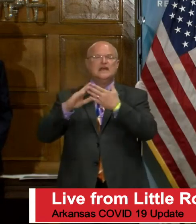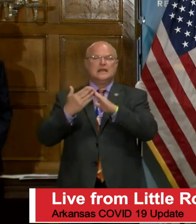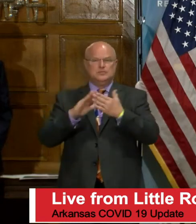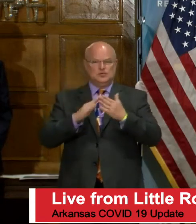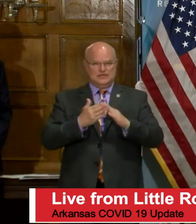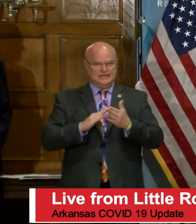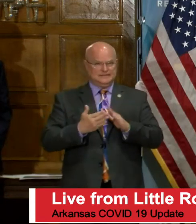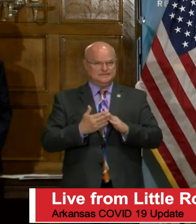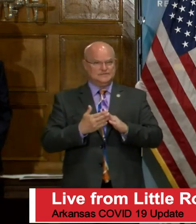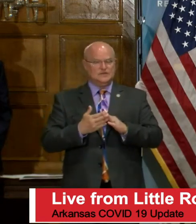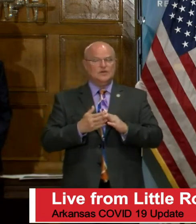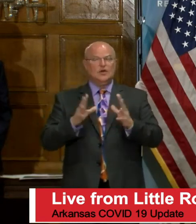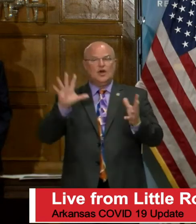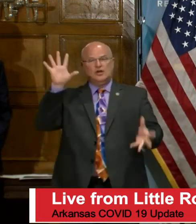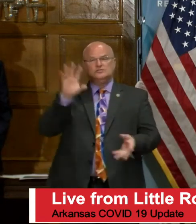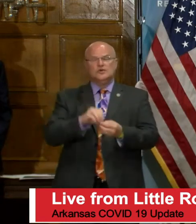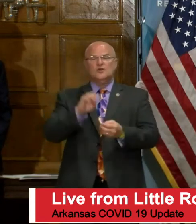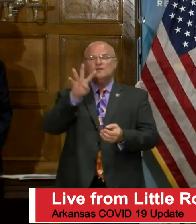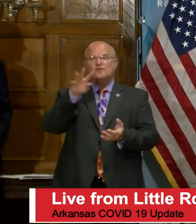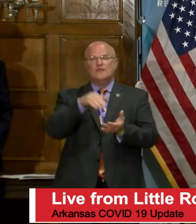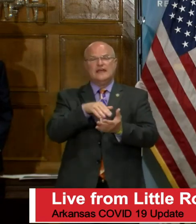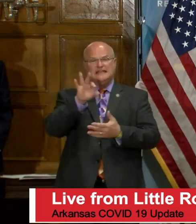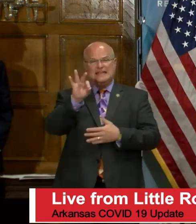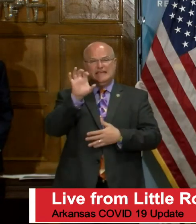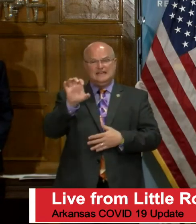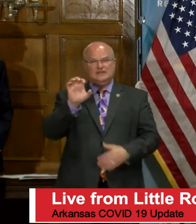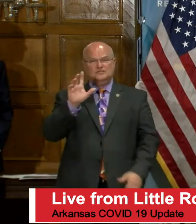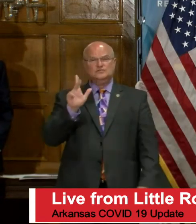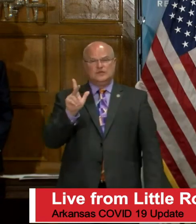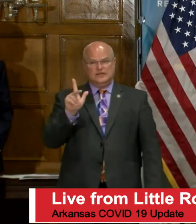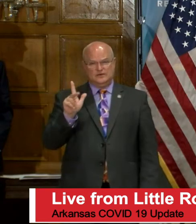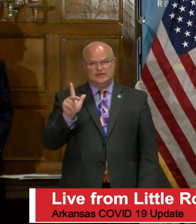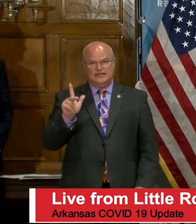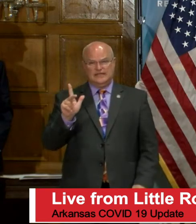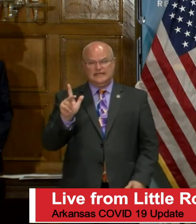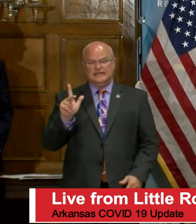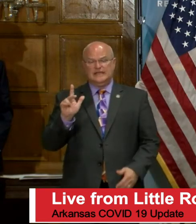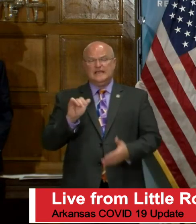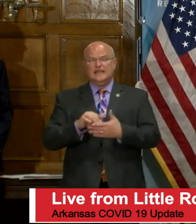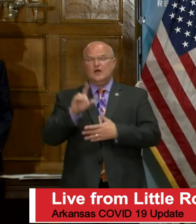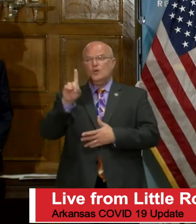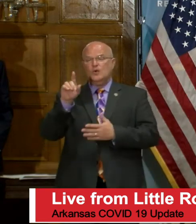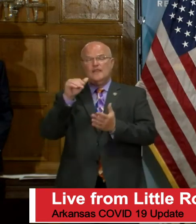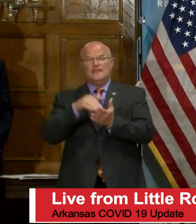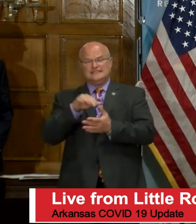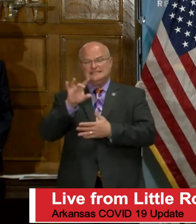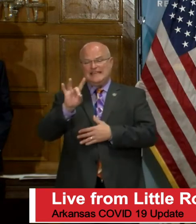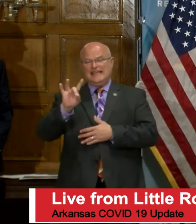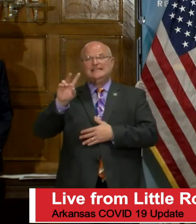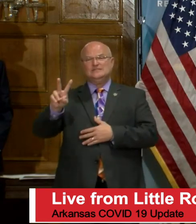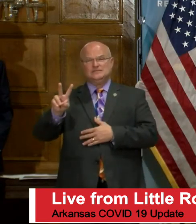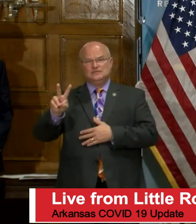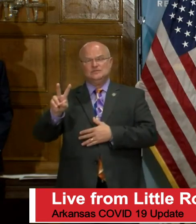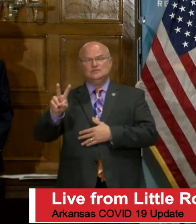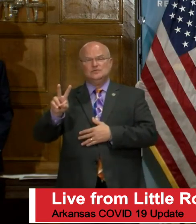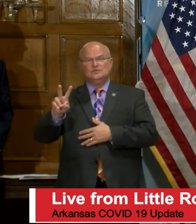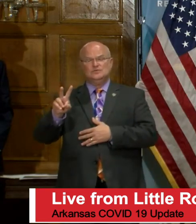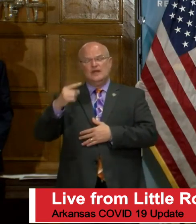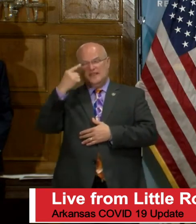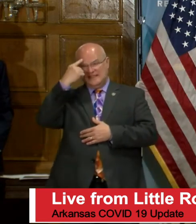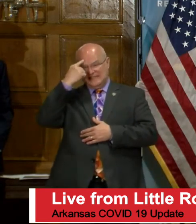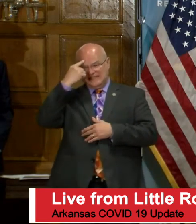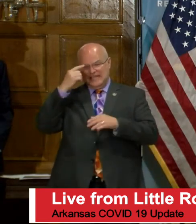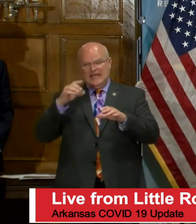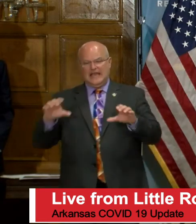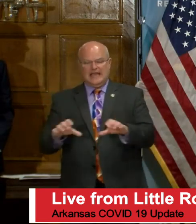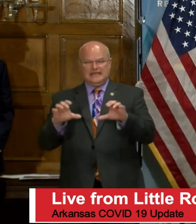were considered community. So our total is 4,923. Of those, 1,082 are considered